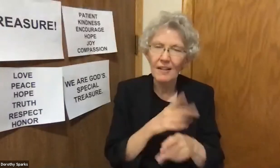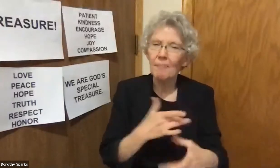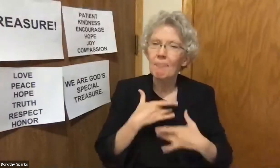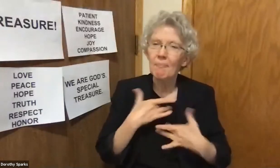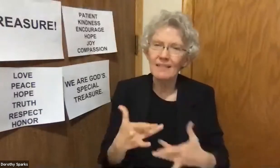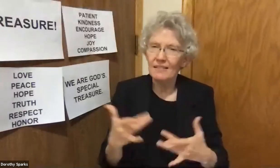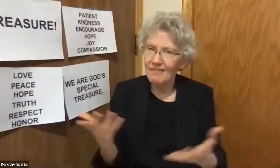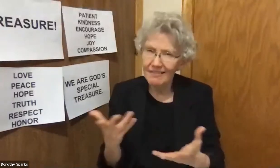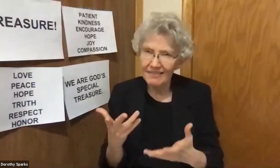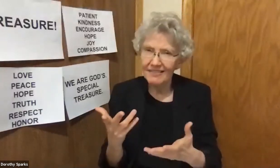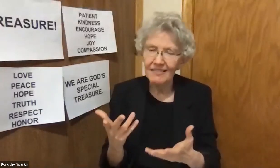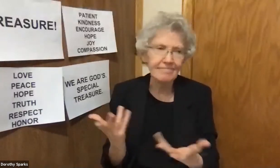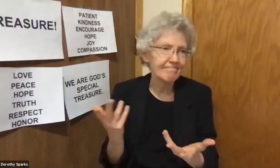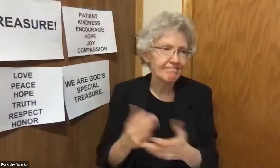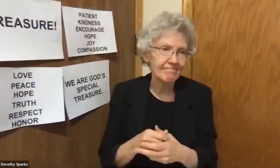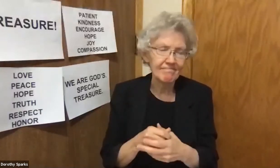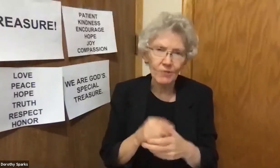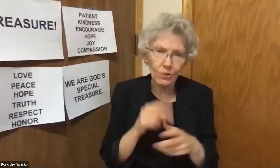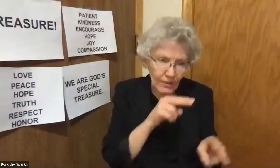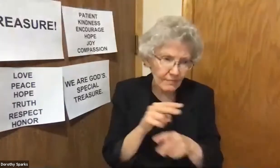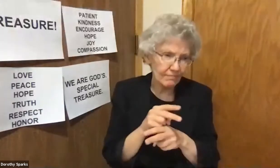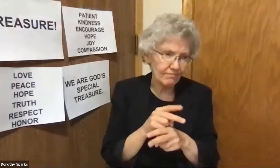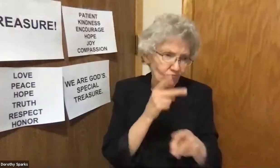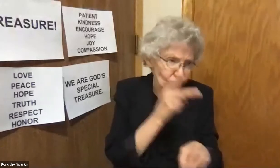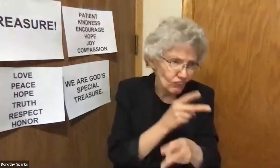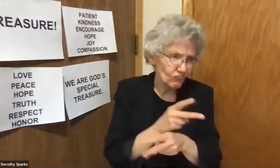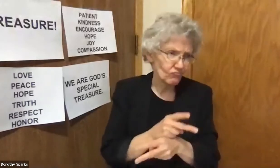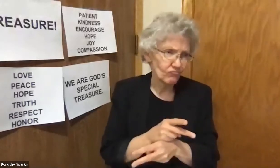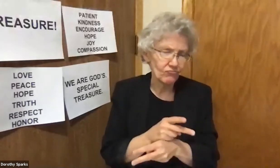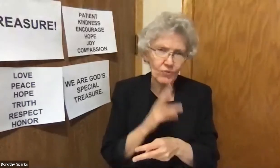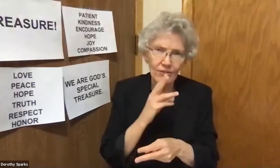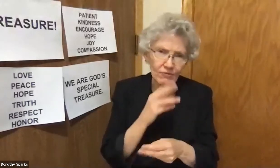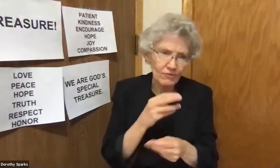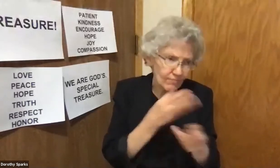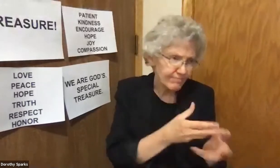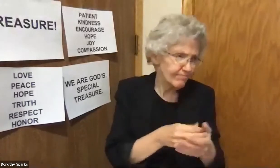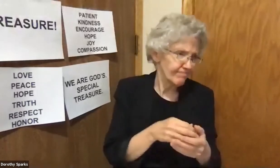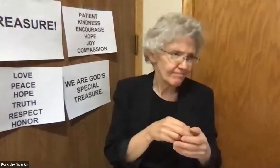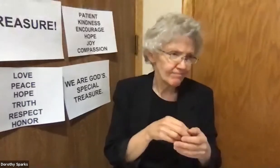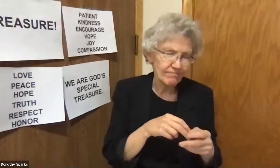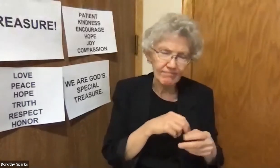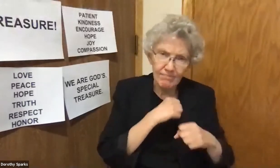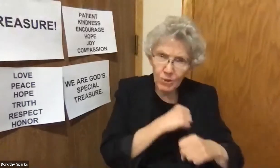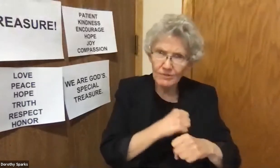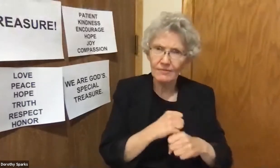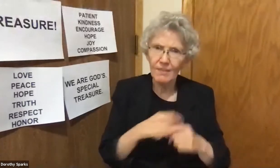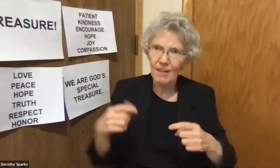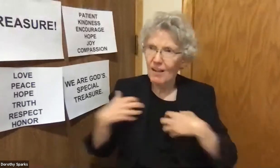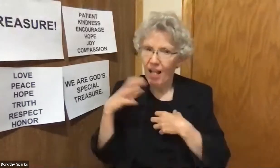what does a gardener tend to treasure about their garden? And how do they show that they value that